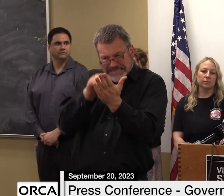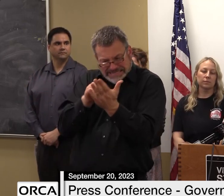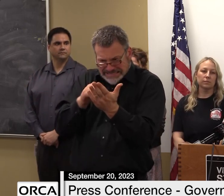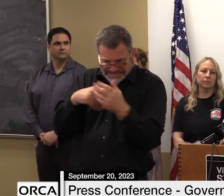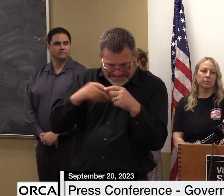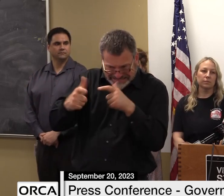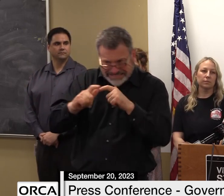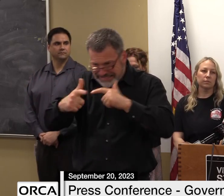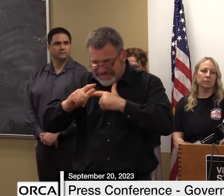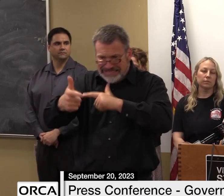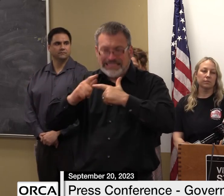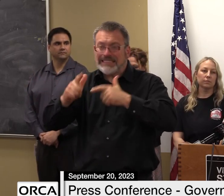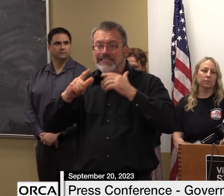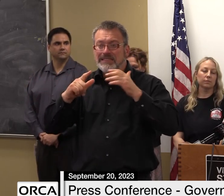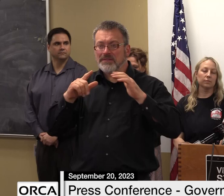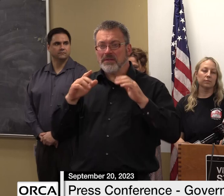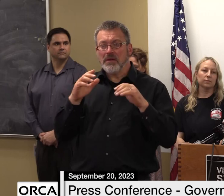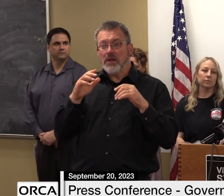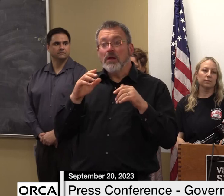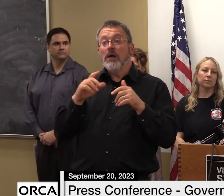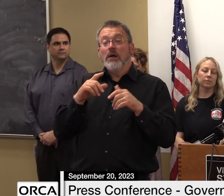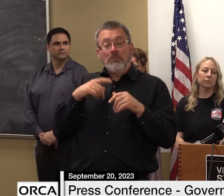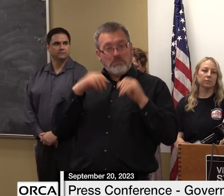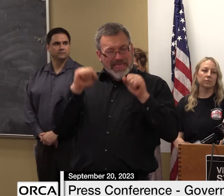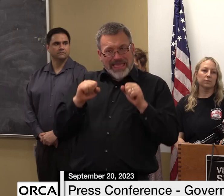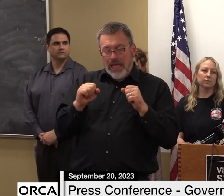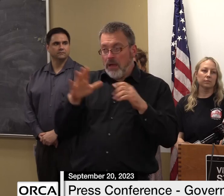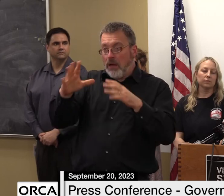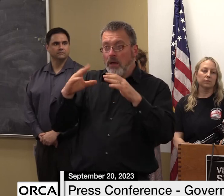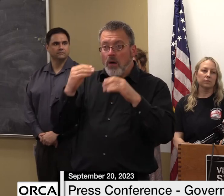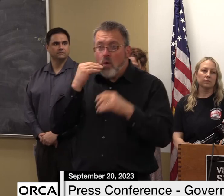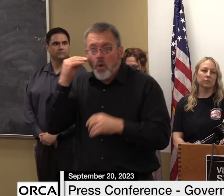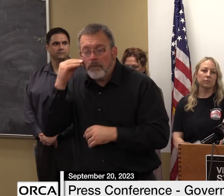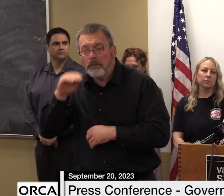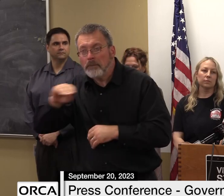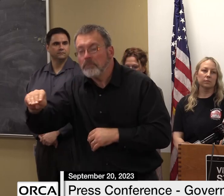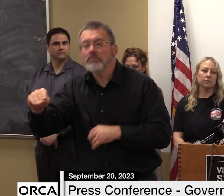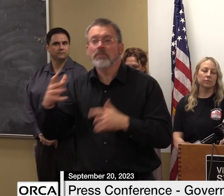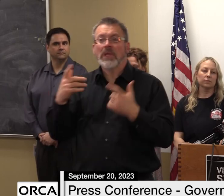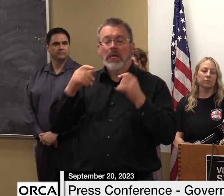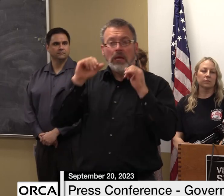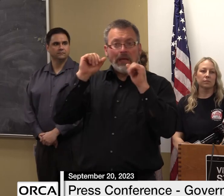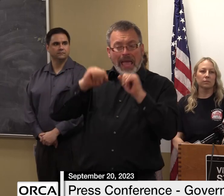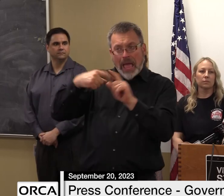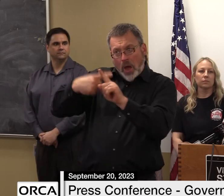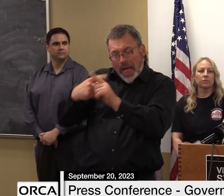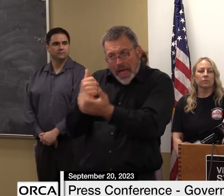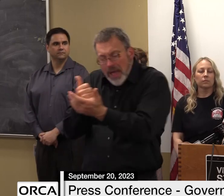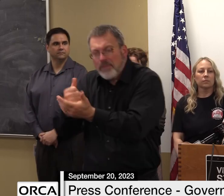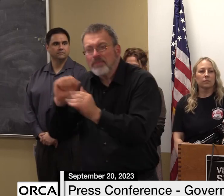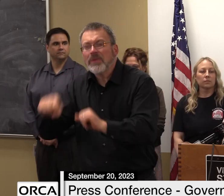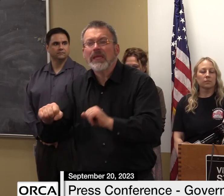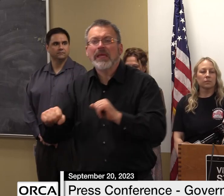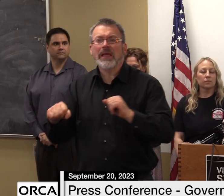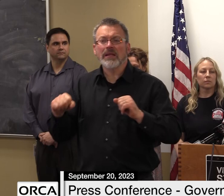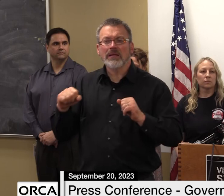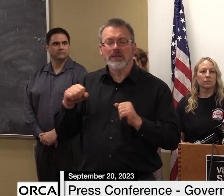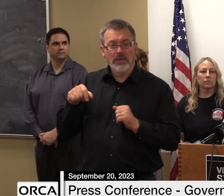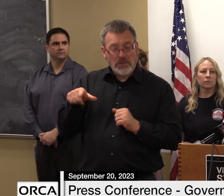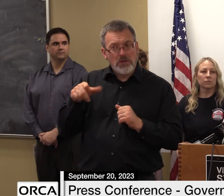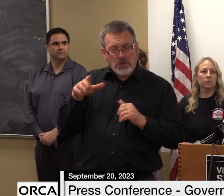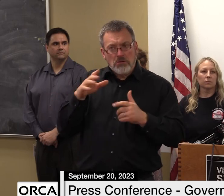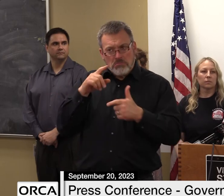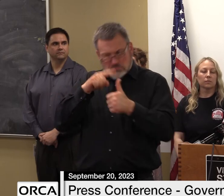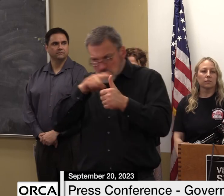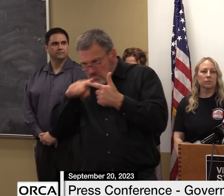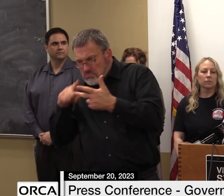awarded housing assistance, other needs assistance, and rental assistance. He actually shed tears when he learned of the funds